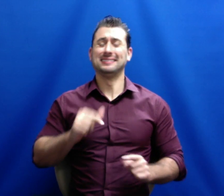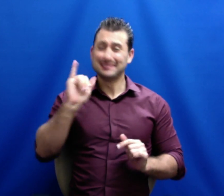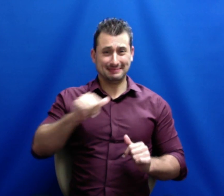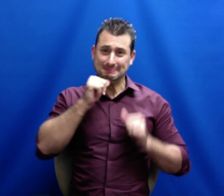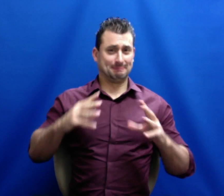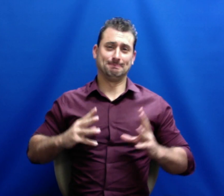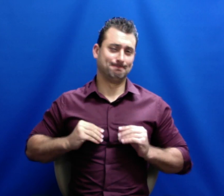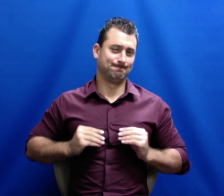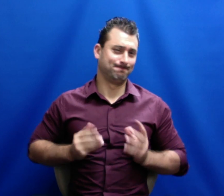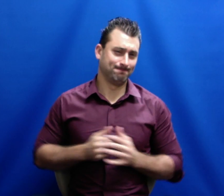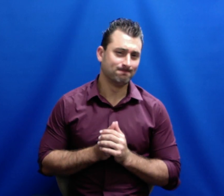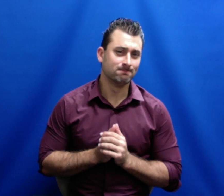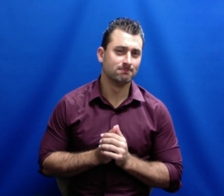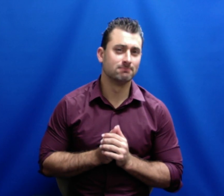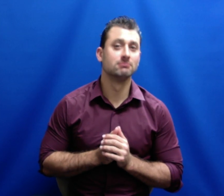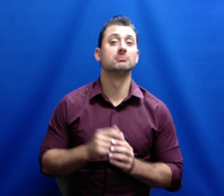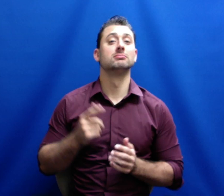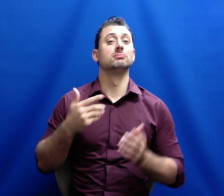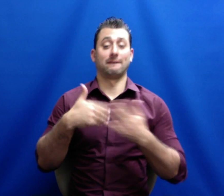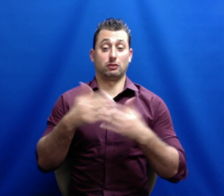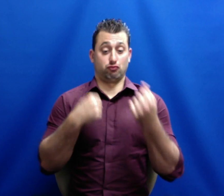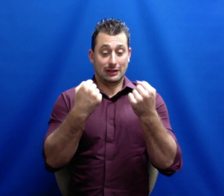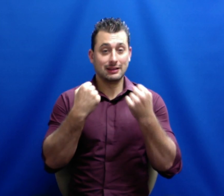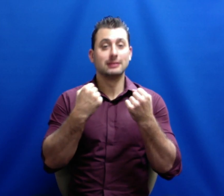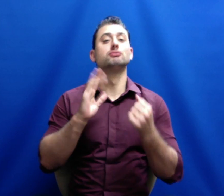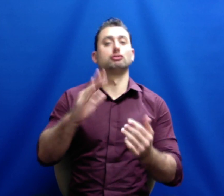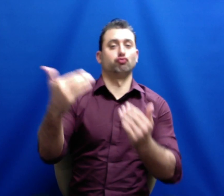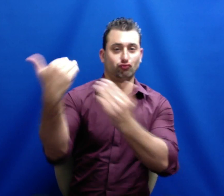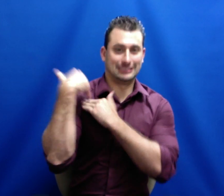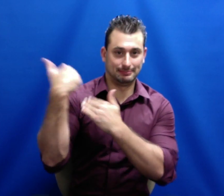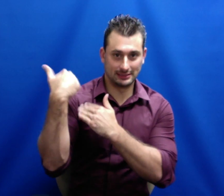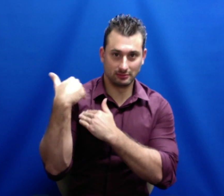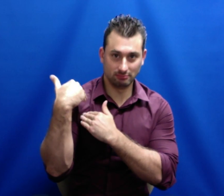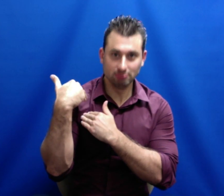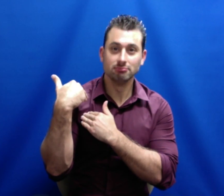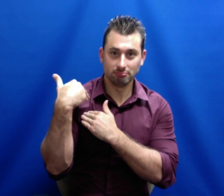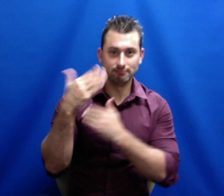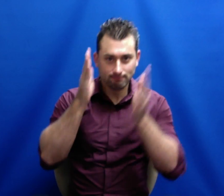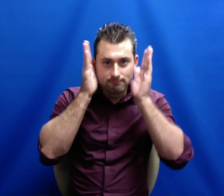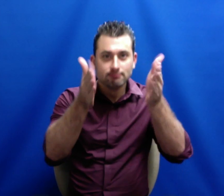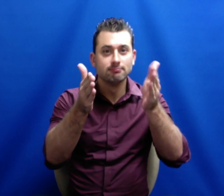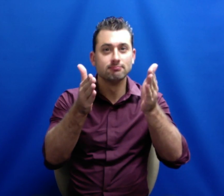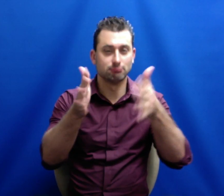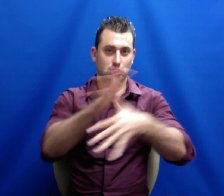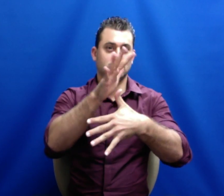that's not really acceptable. No. Regardless of the fact, it's the driver's responsibility to pay attention to the road.